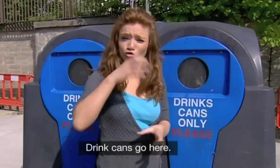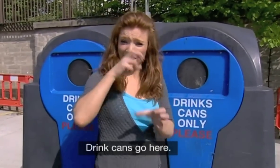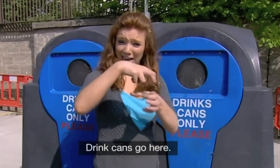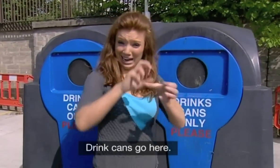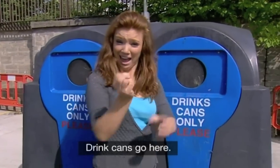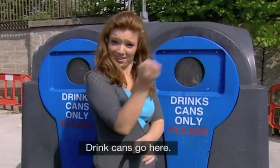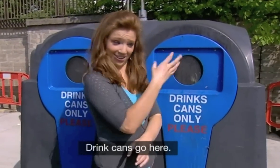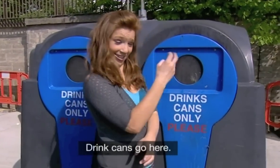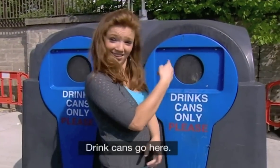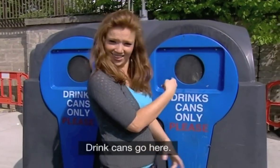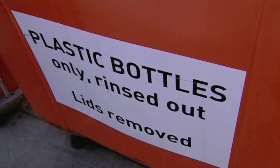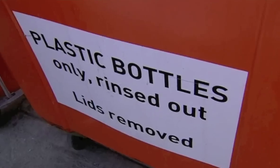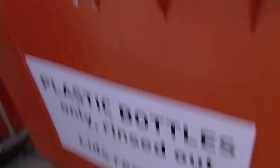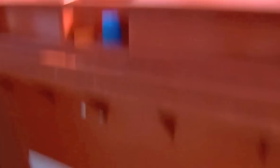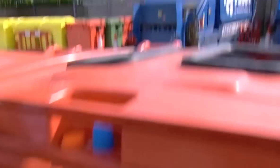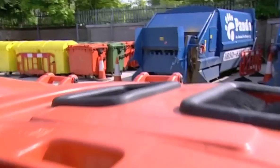Drink cans go here.